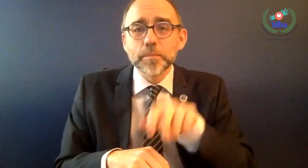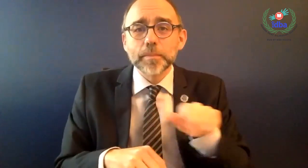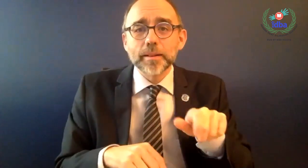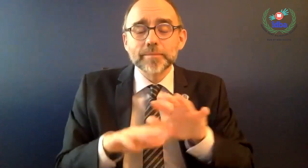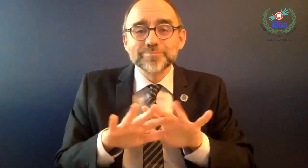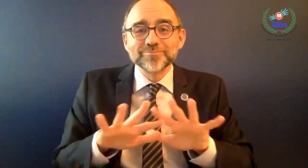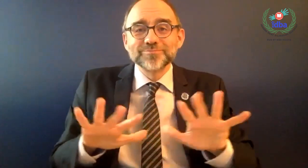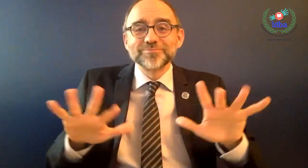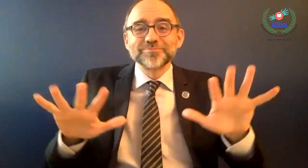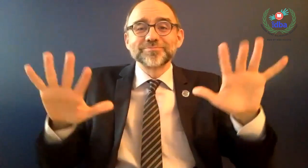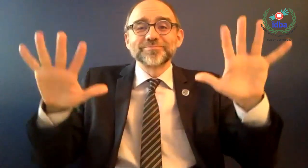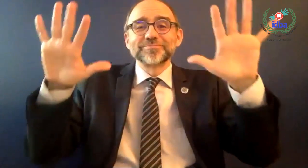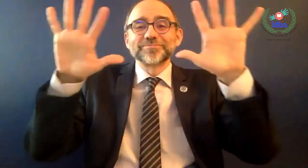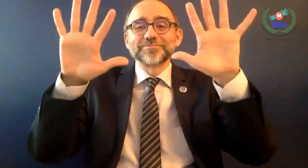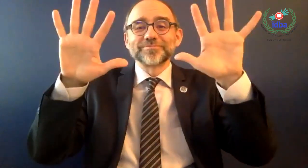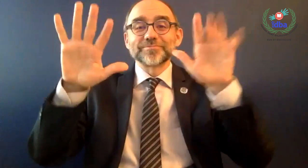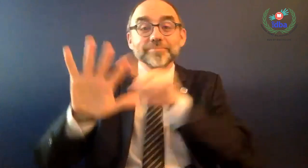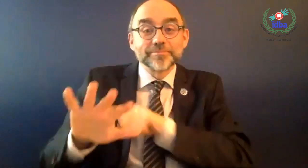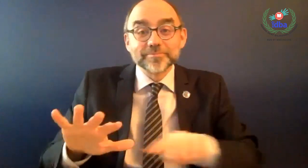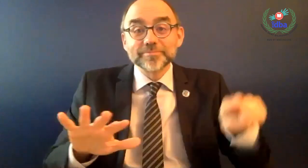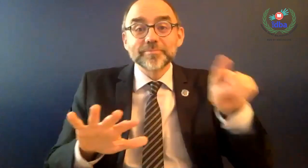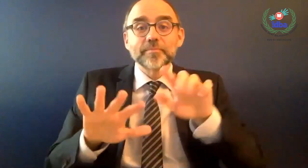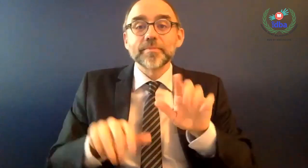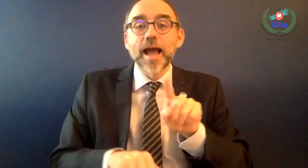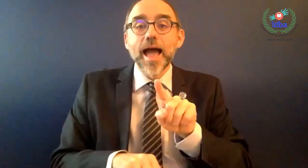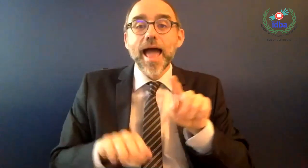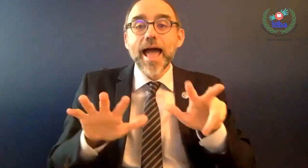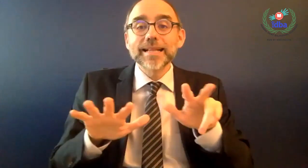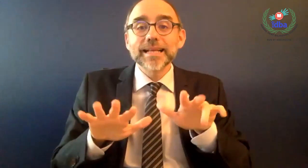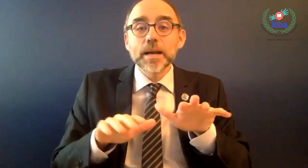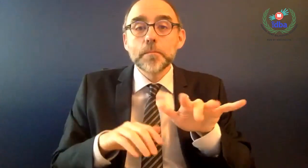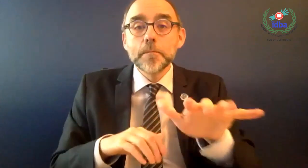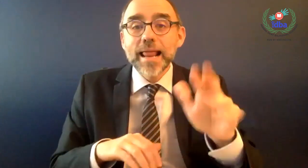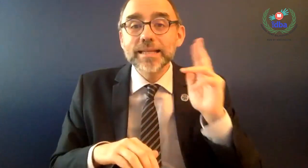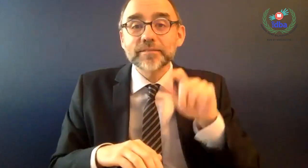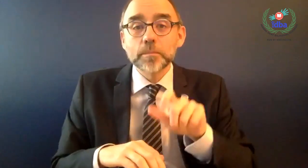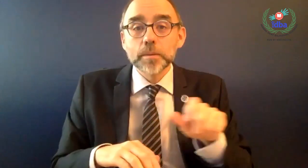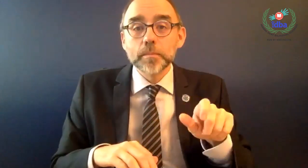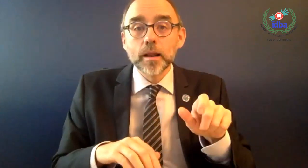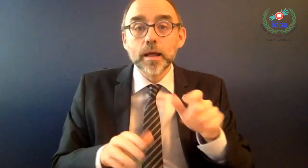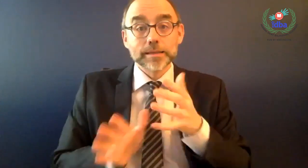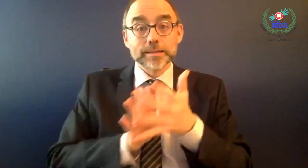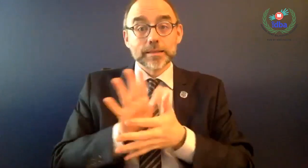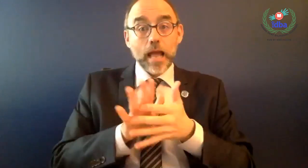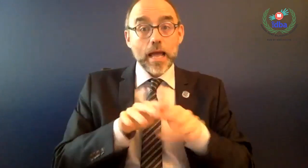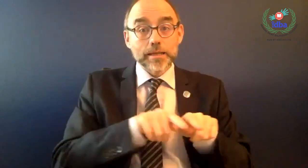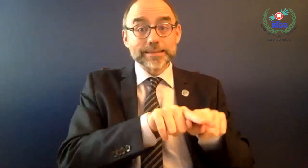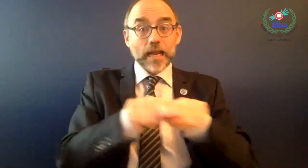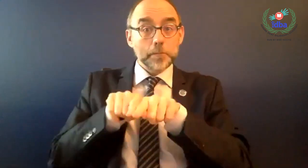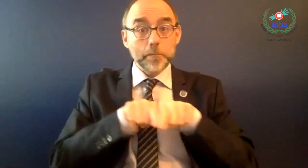it is said that 18 million deaf population is there in India, in all over India. So 18 million deaf,